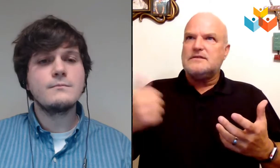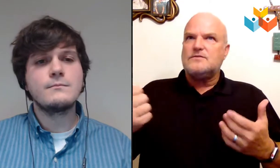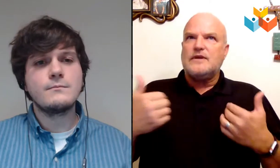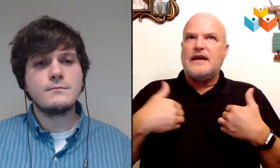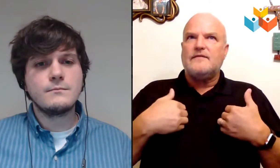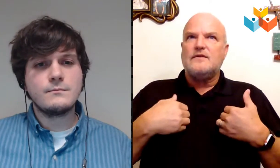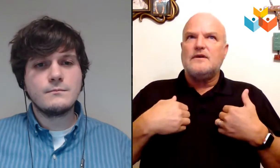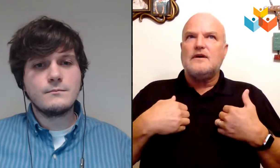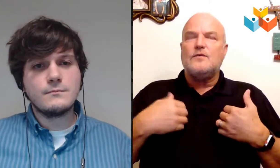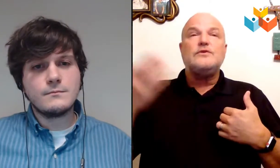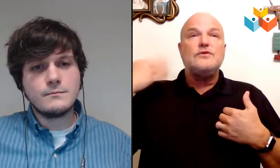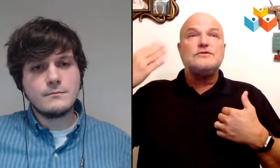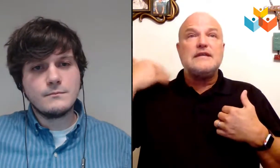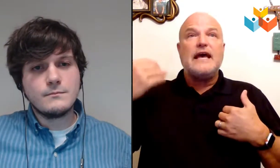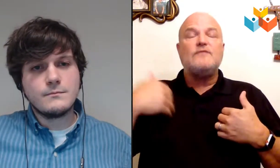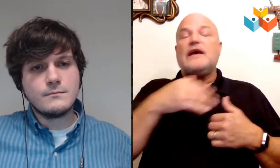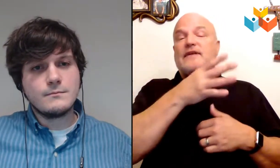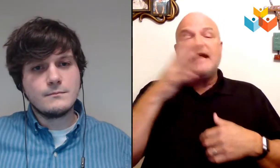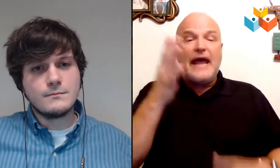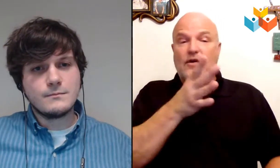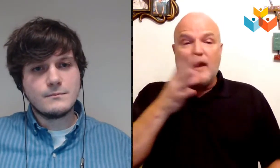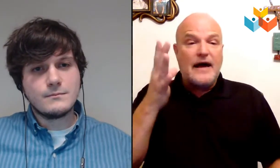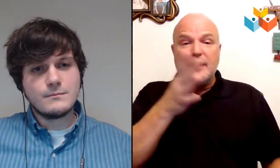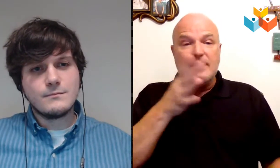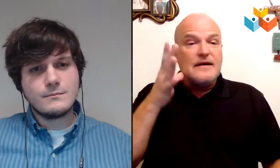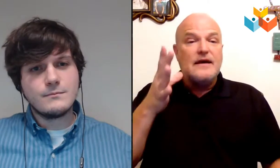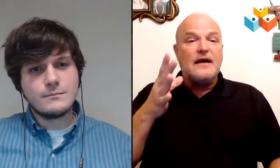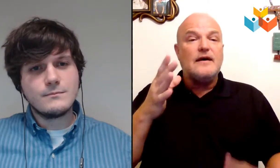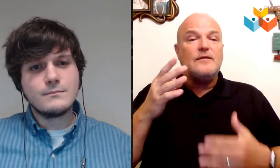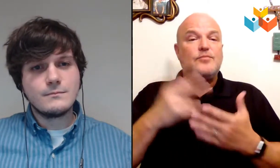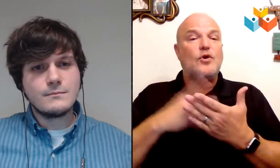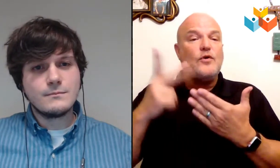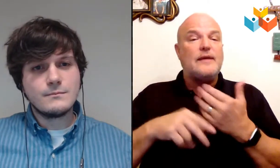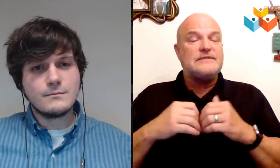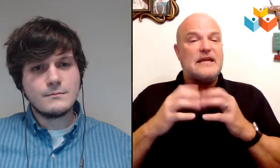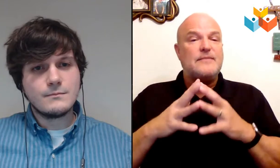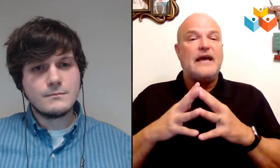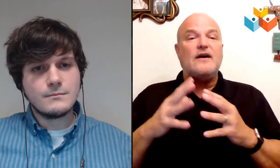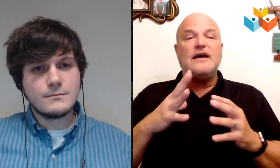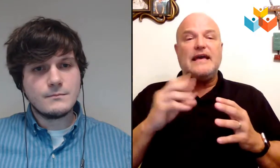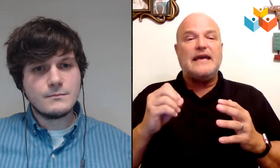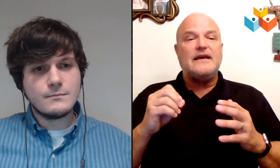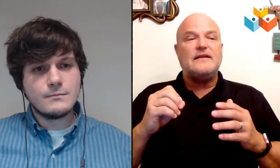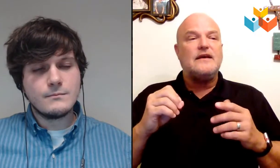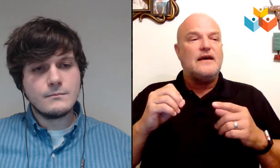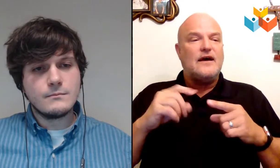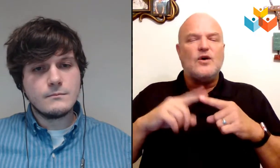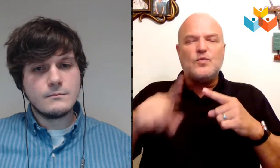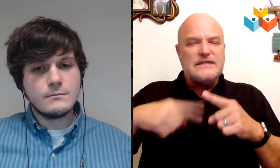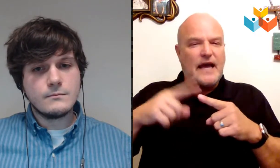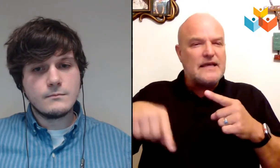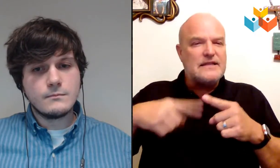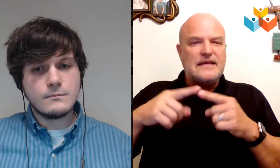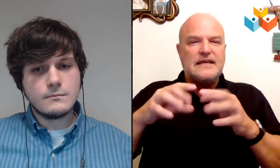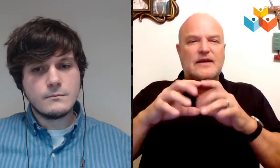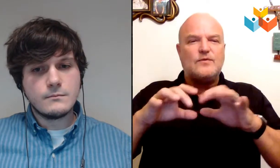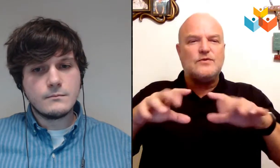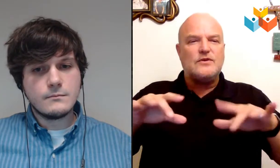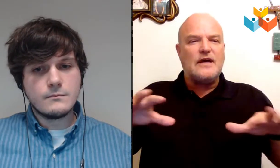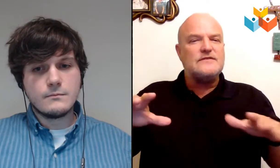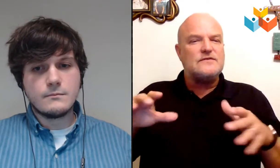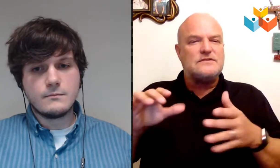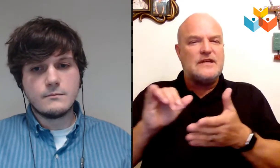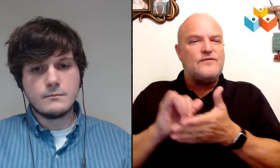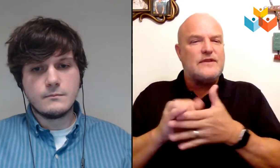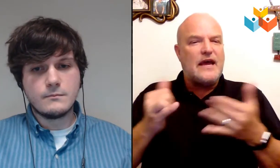See, what else do we have? We have an Agri program set up now, and recycling, and we're